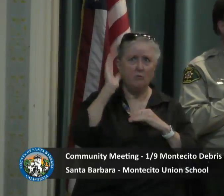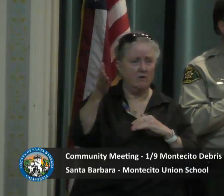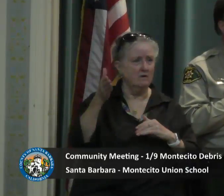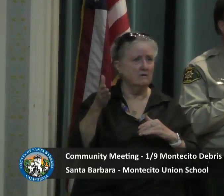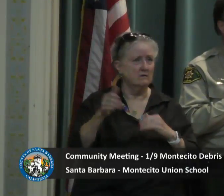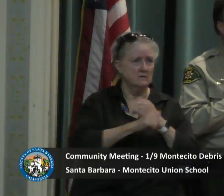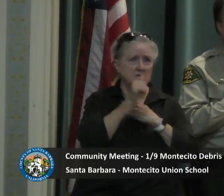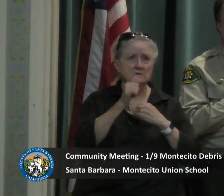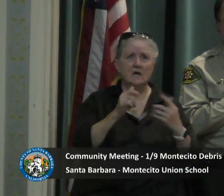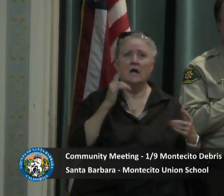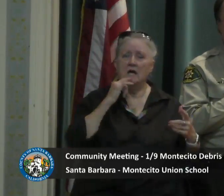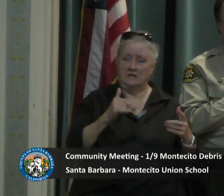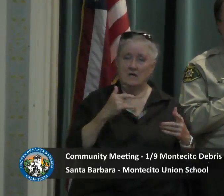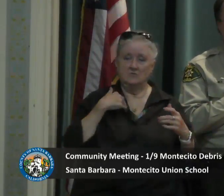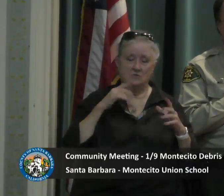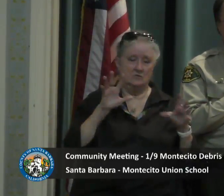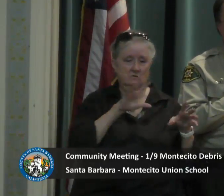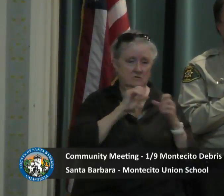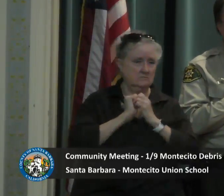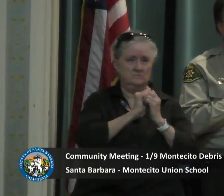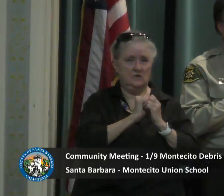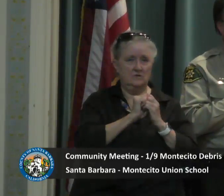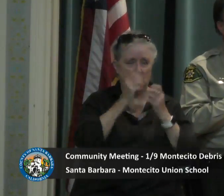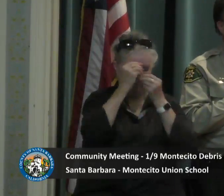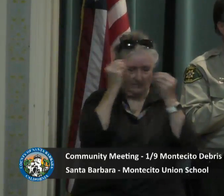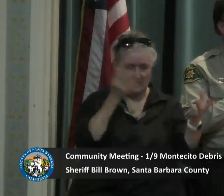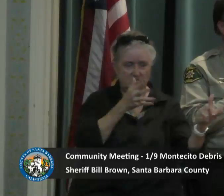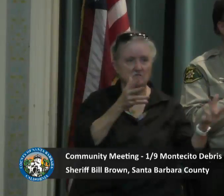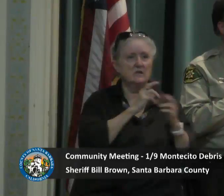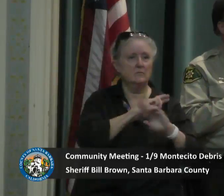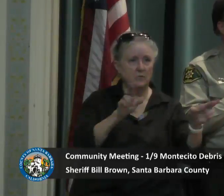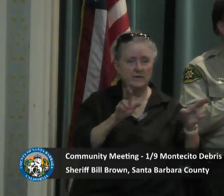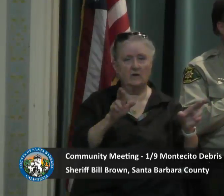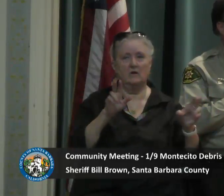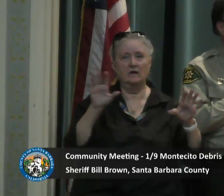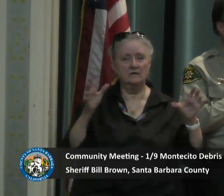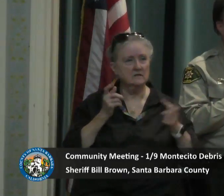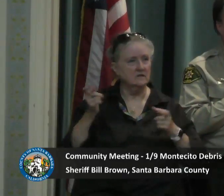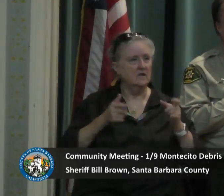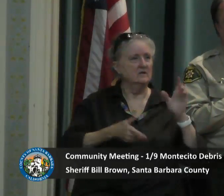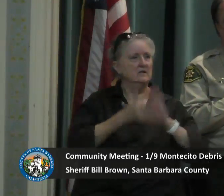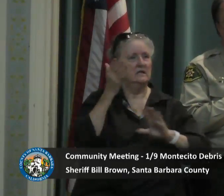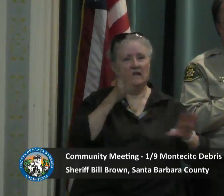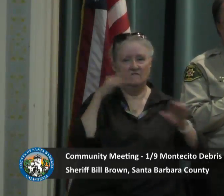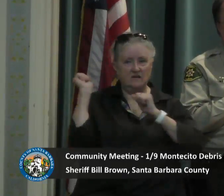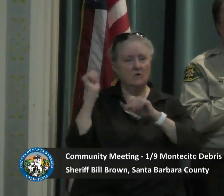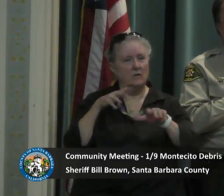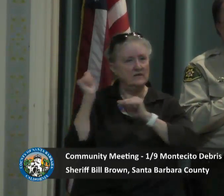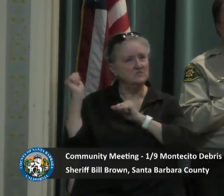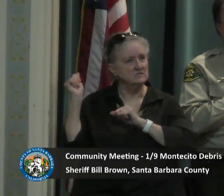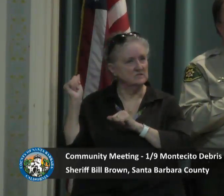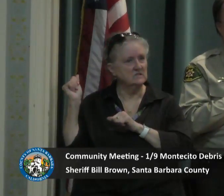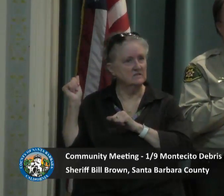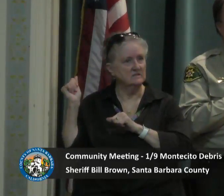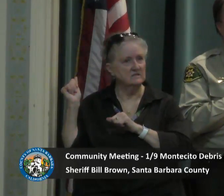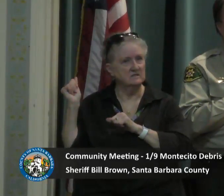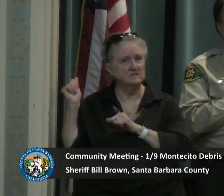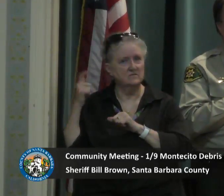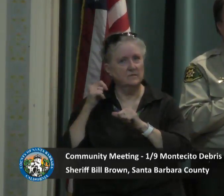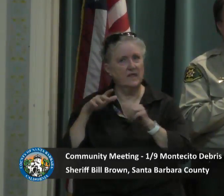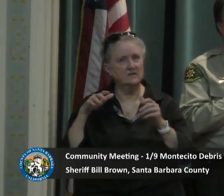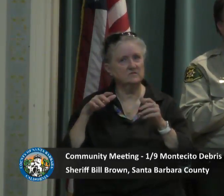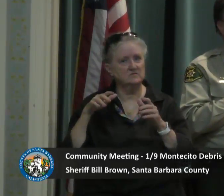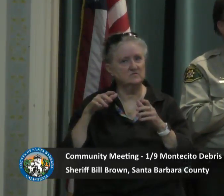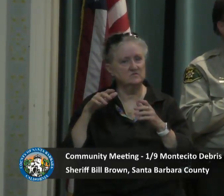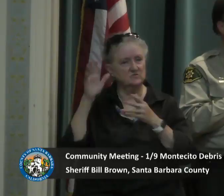we had to all band together to get the message out and to prepare and to conduct an evacuation as a result of this storm.